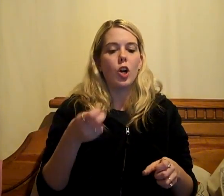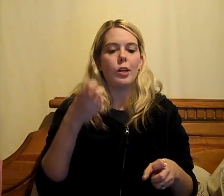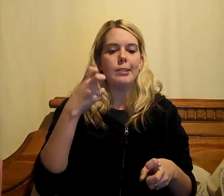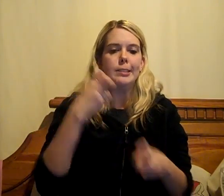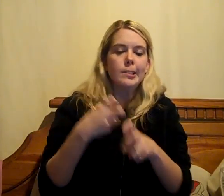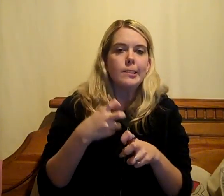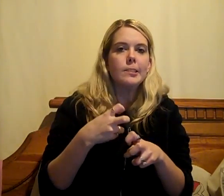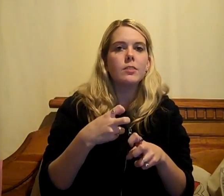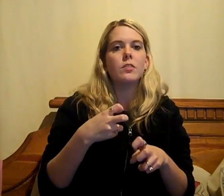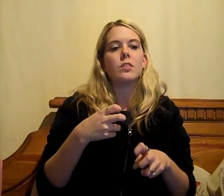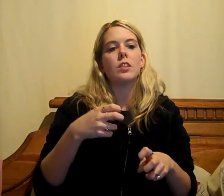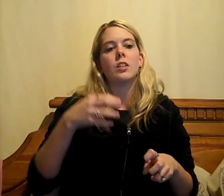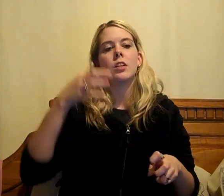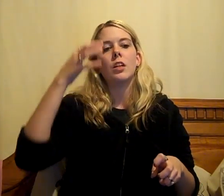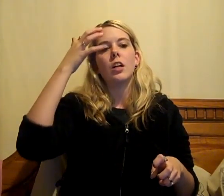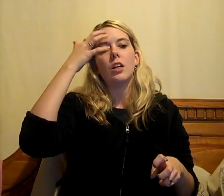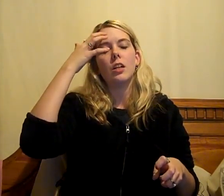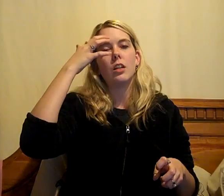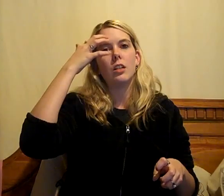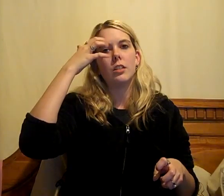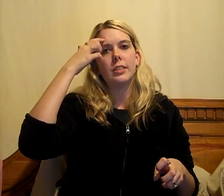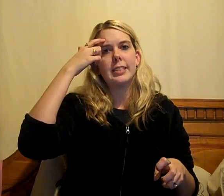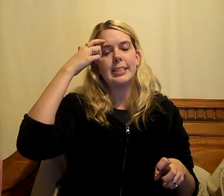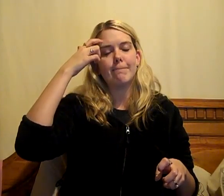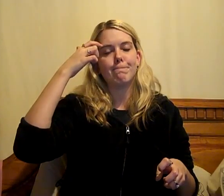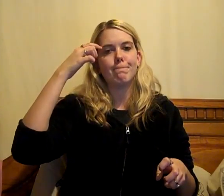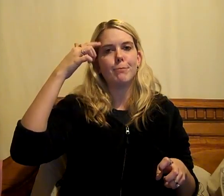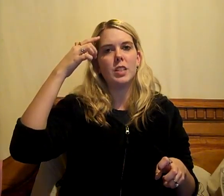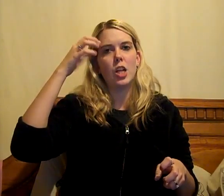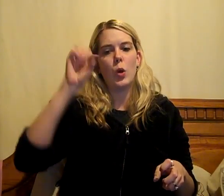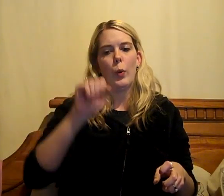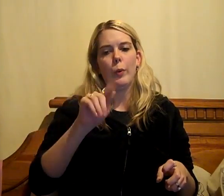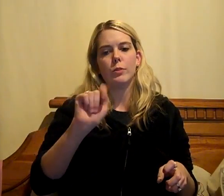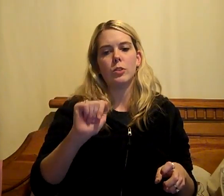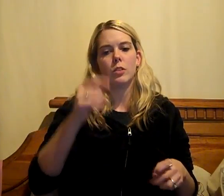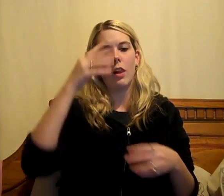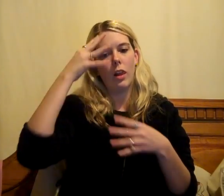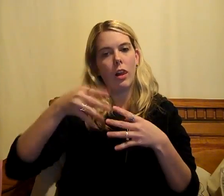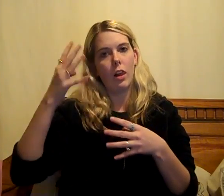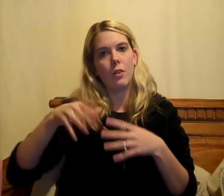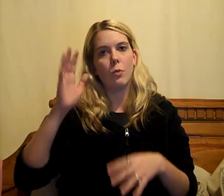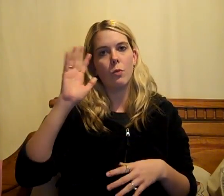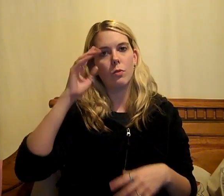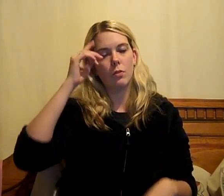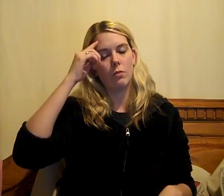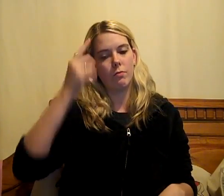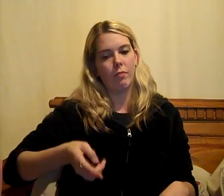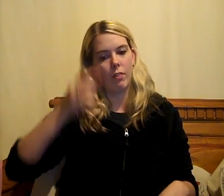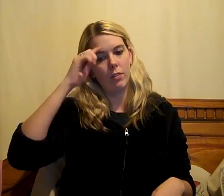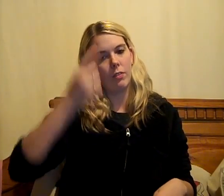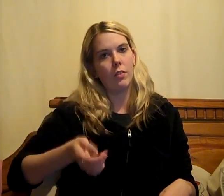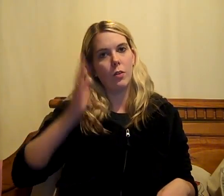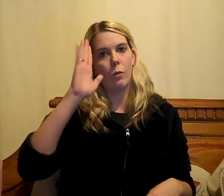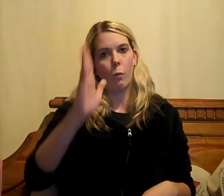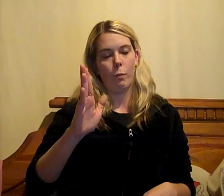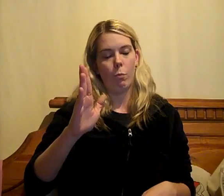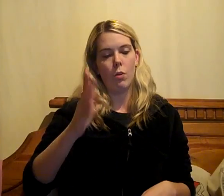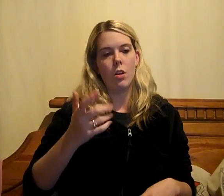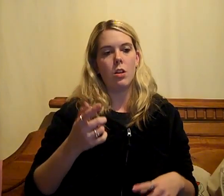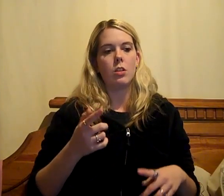can do whatever the heck you want to this, and it's going to stay there. Okay, so put lash glue over top. Again, like I